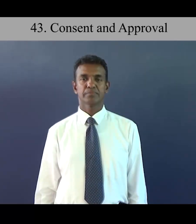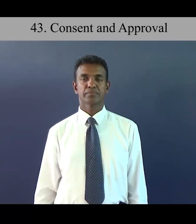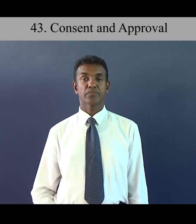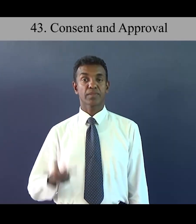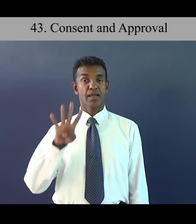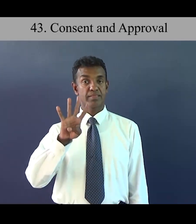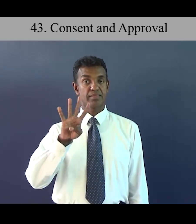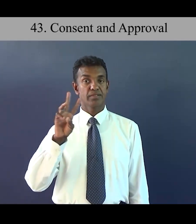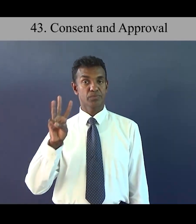Consent and approval.